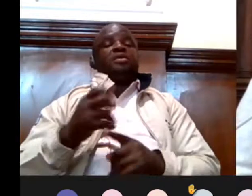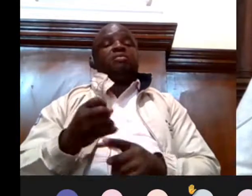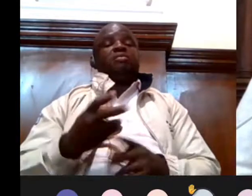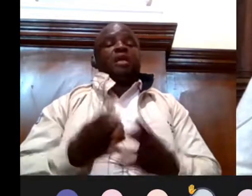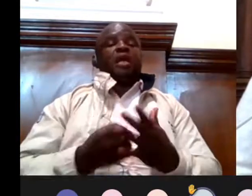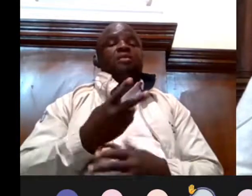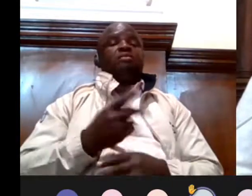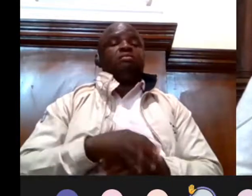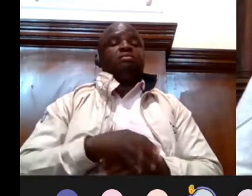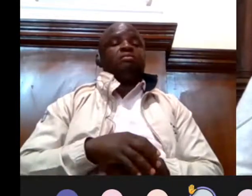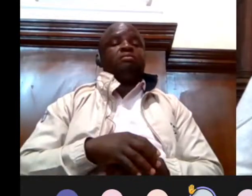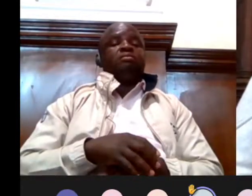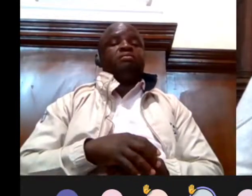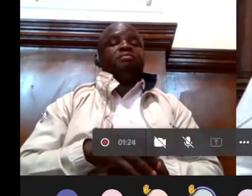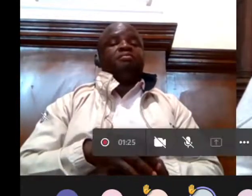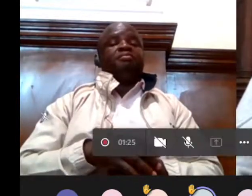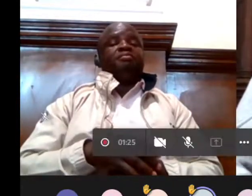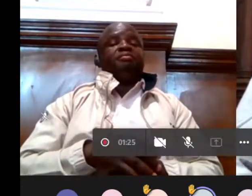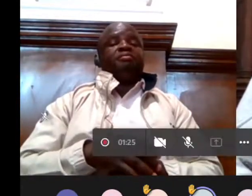hopefully.